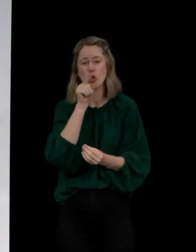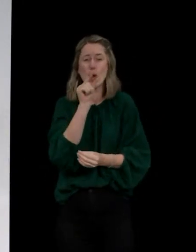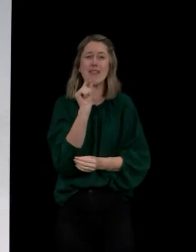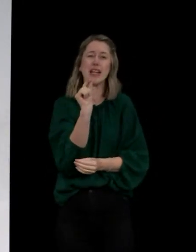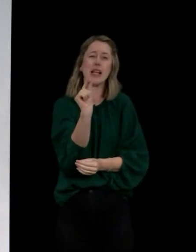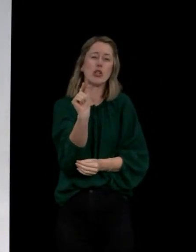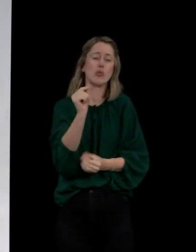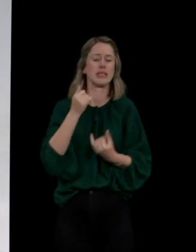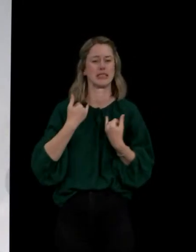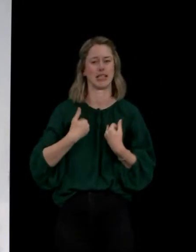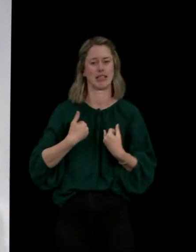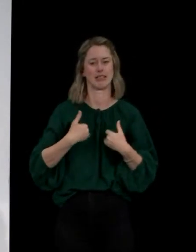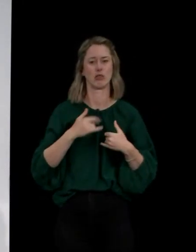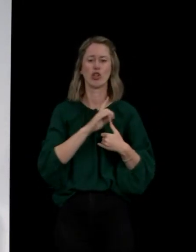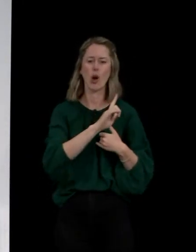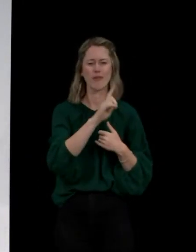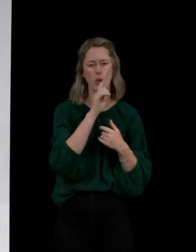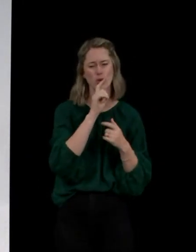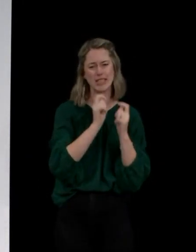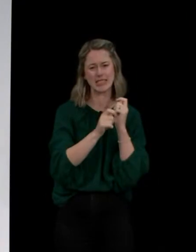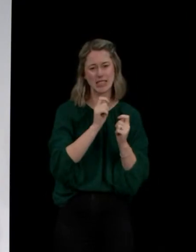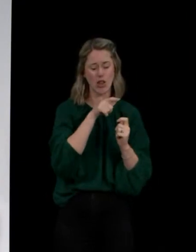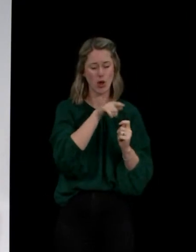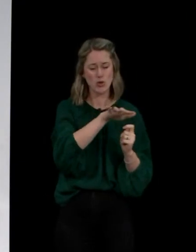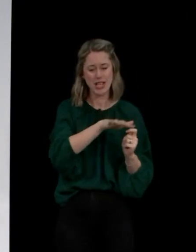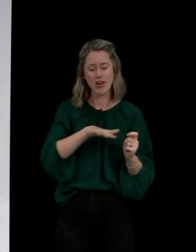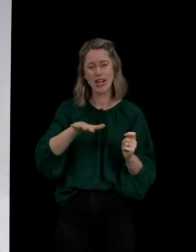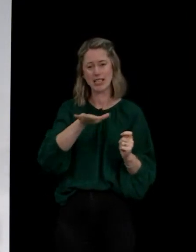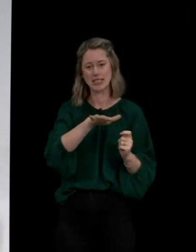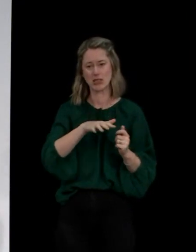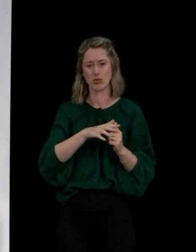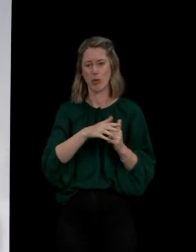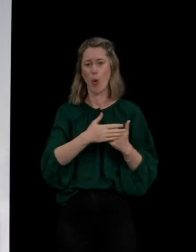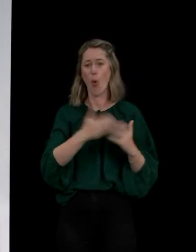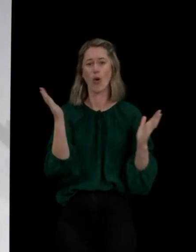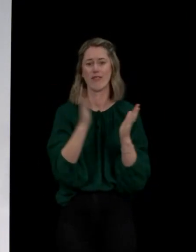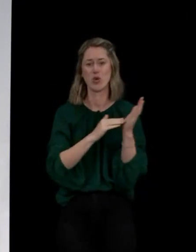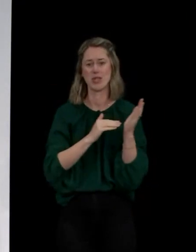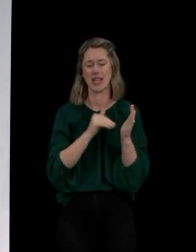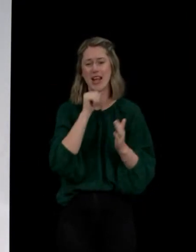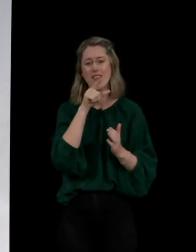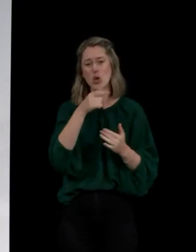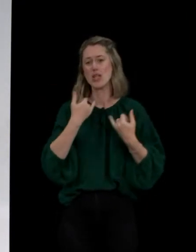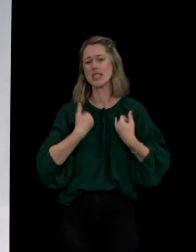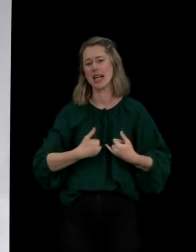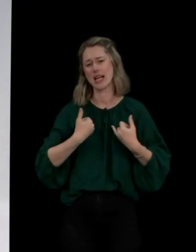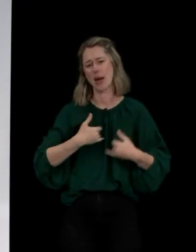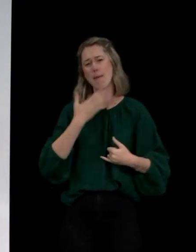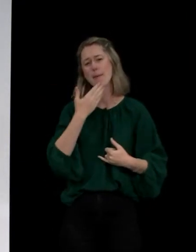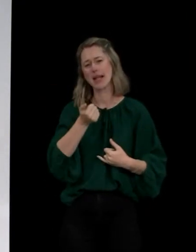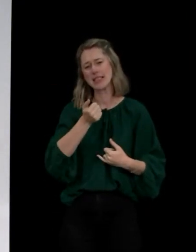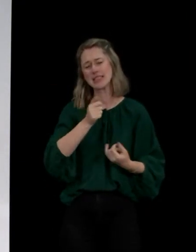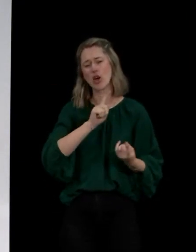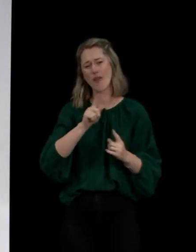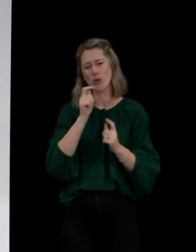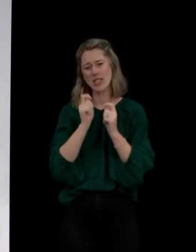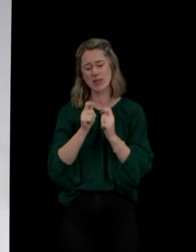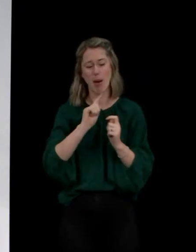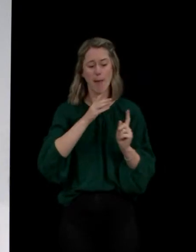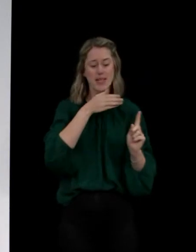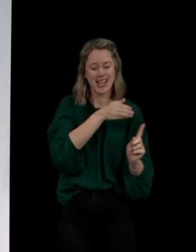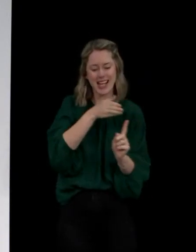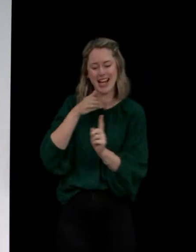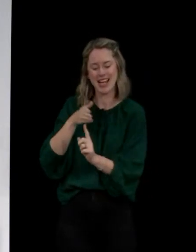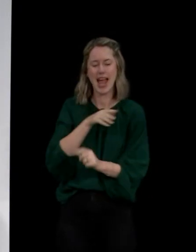mild symptoms to be tested in those areas, but again across all of New Zealand. If you have symptoms, please be tested, but